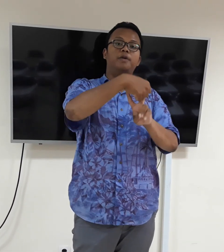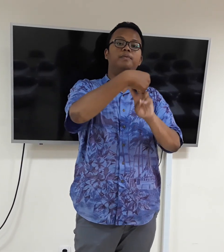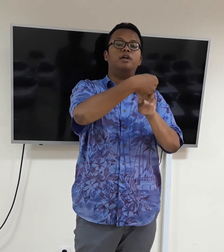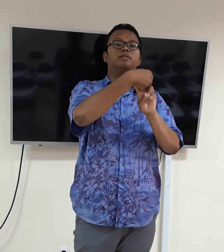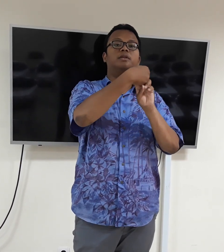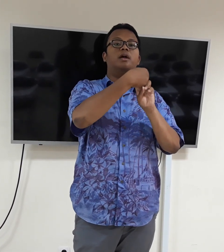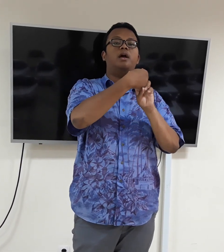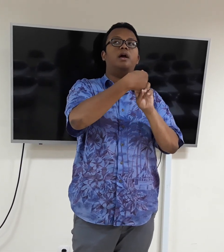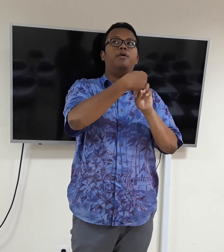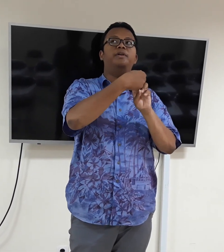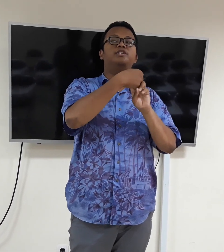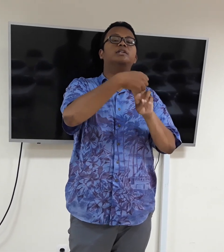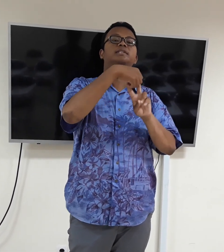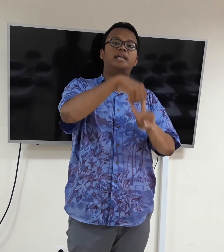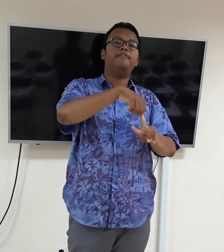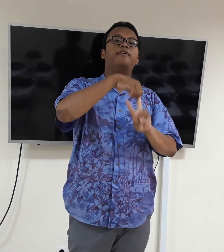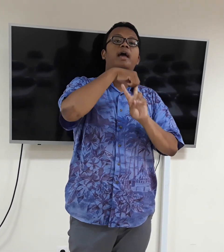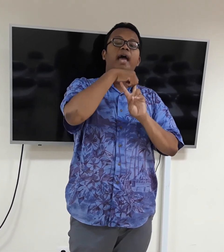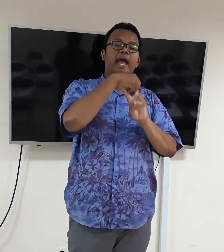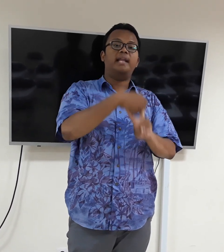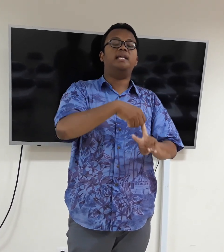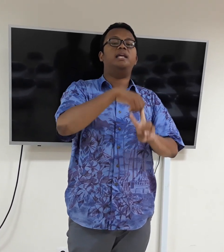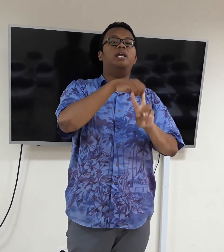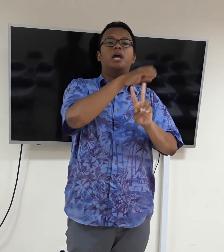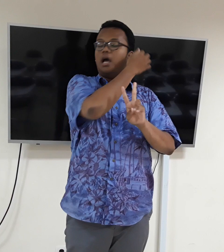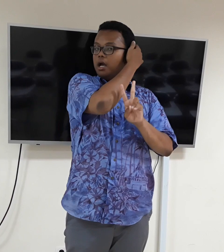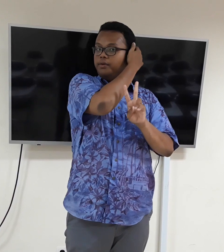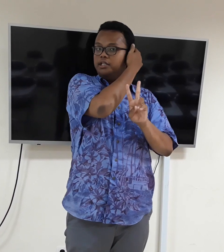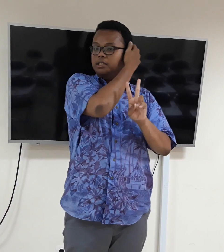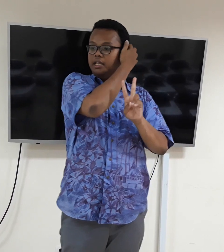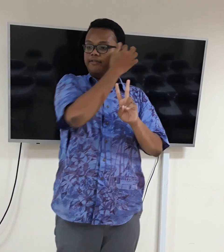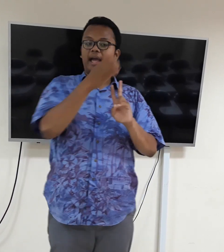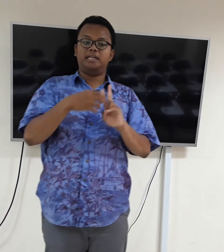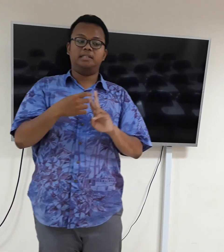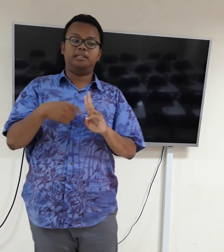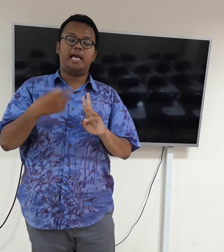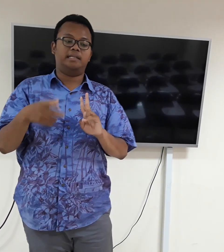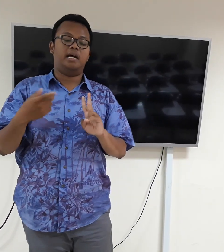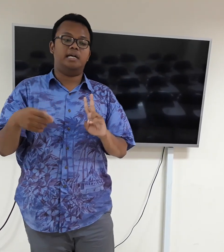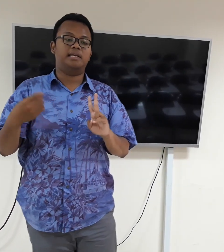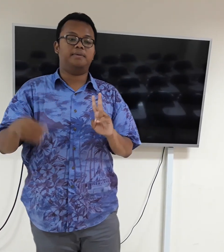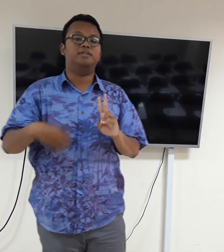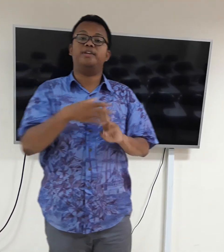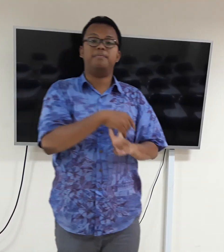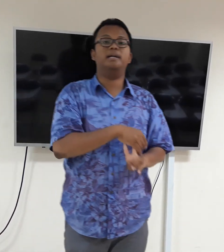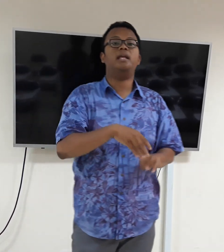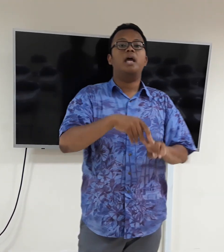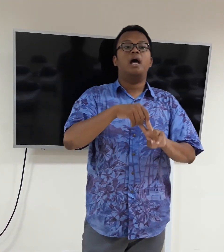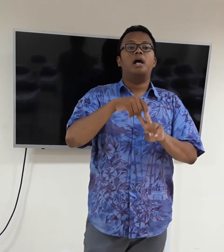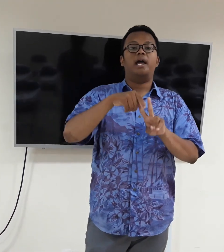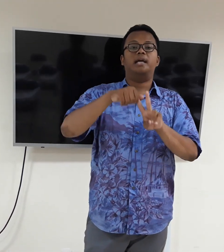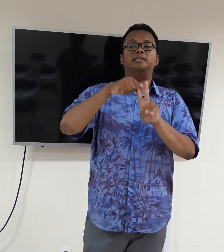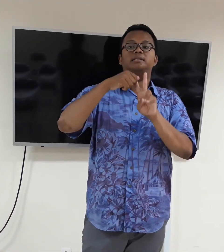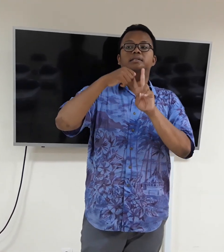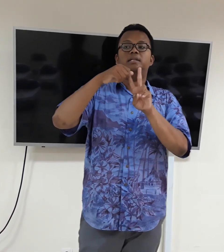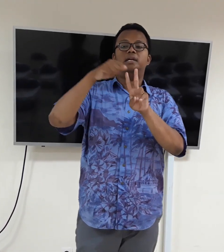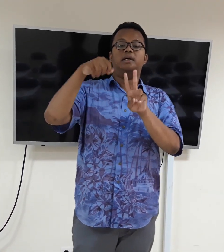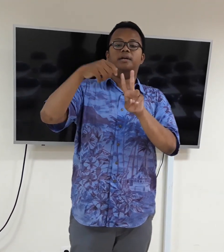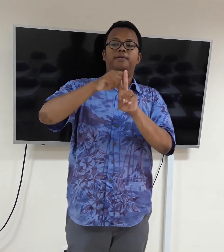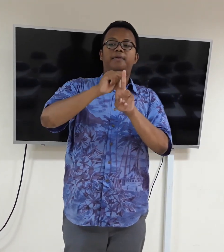group, we don't give any like status treatment, and the one